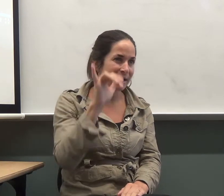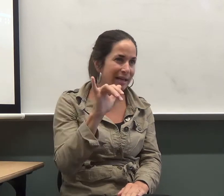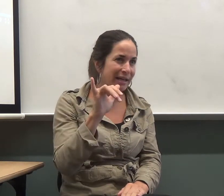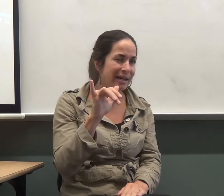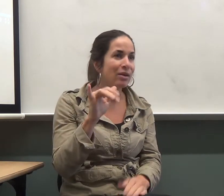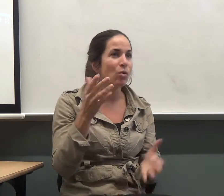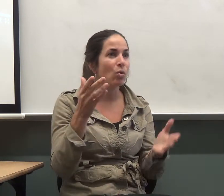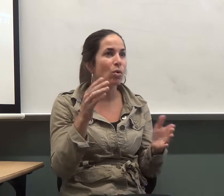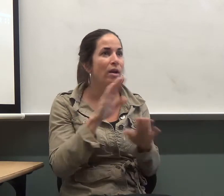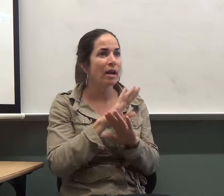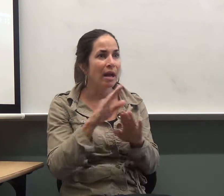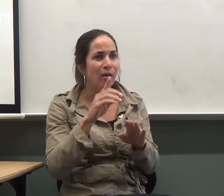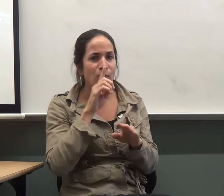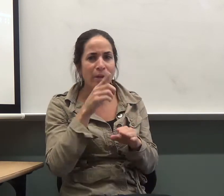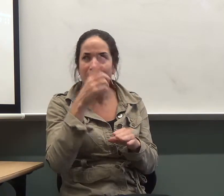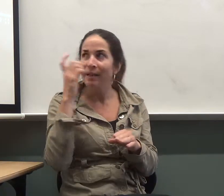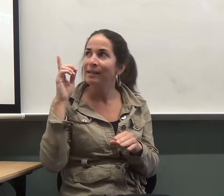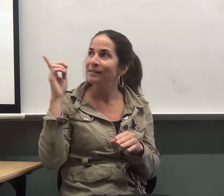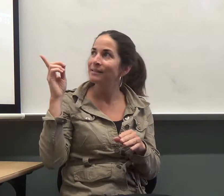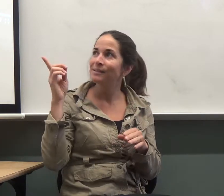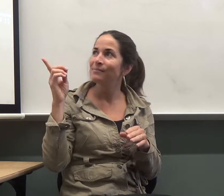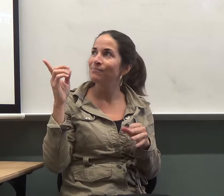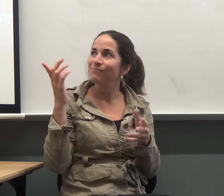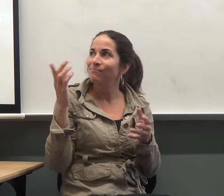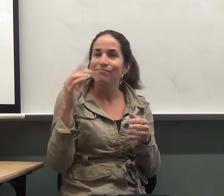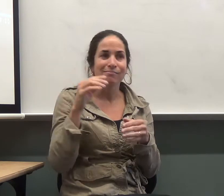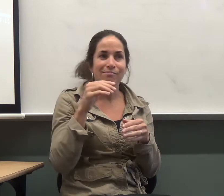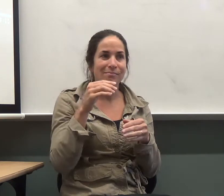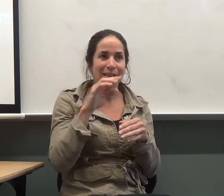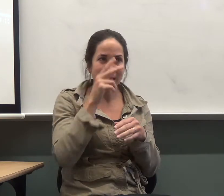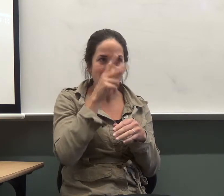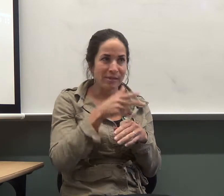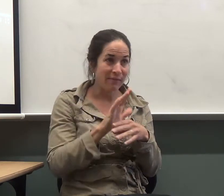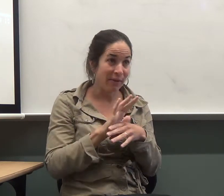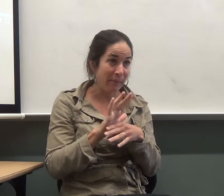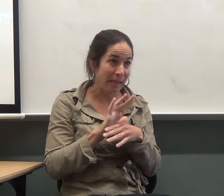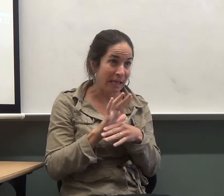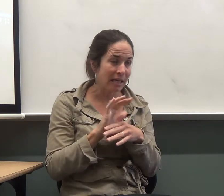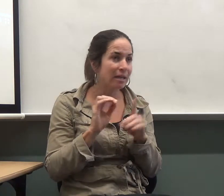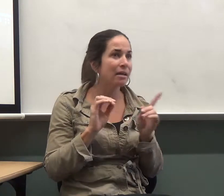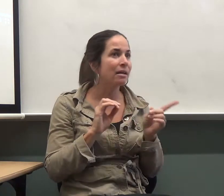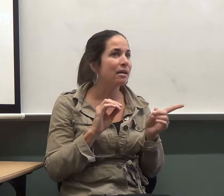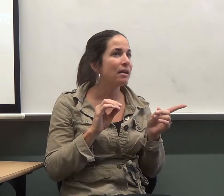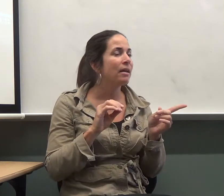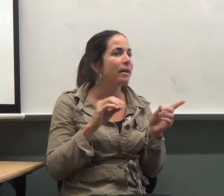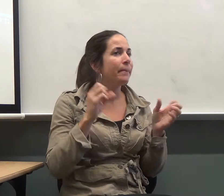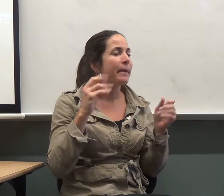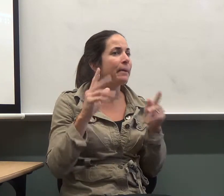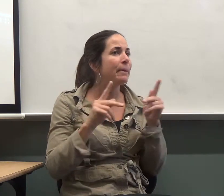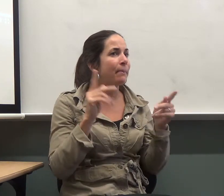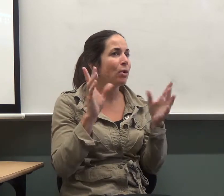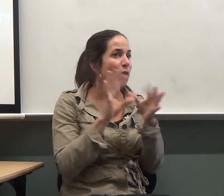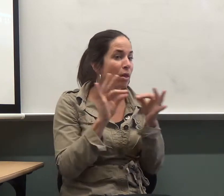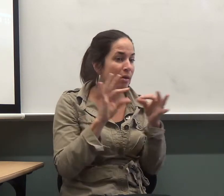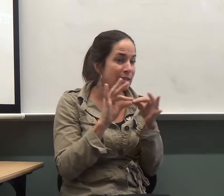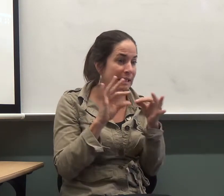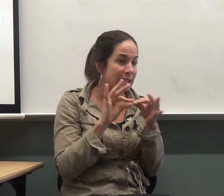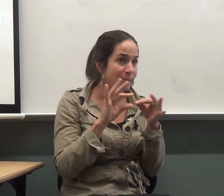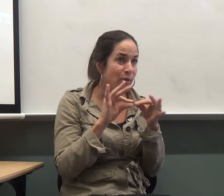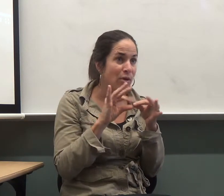bad during this time. Well, there's a lot of testimony of people who've been lost in the woods and they encounter something big and hairy